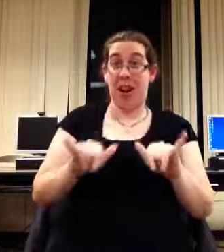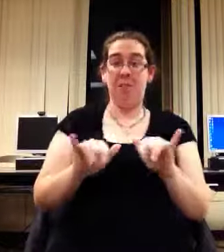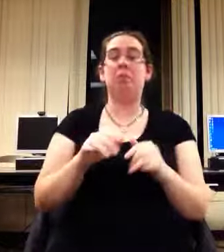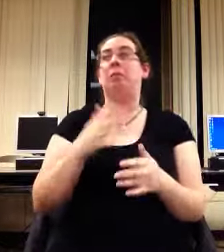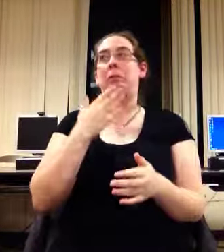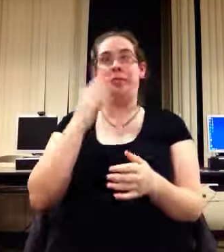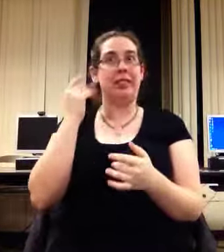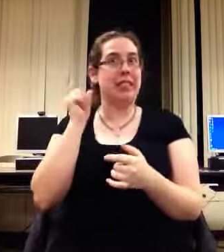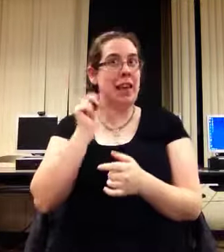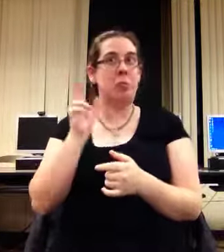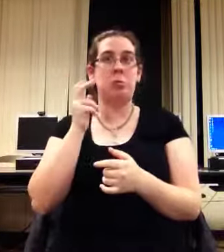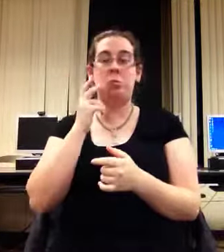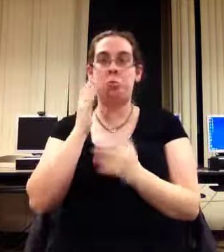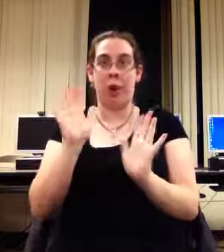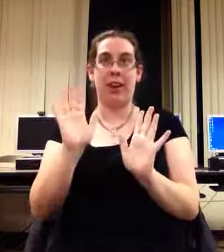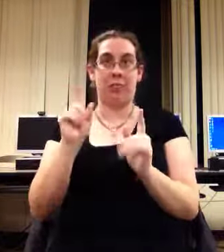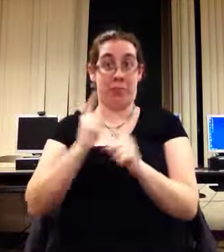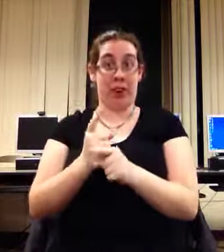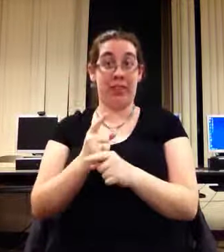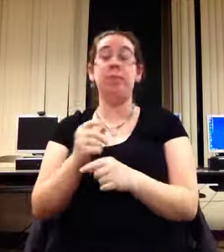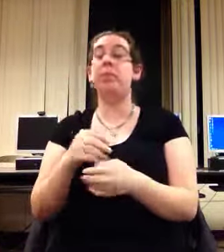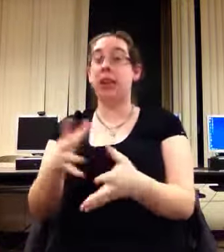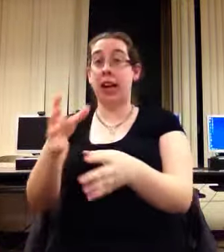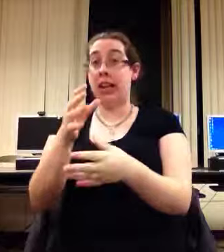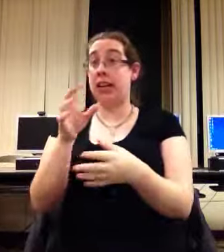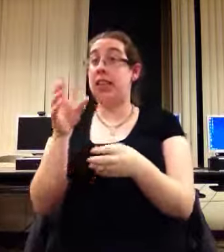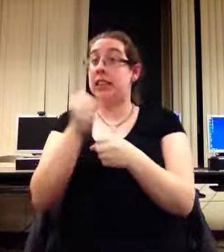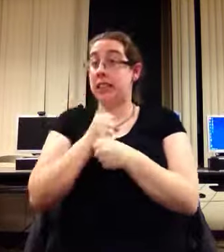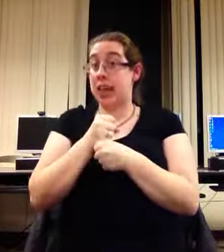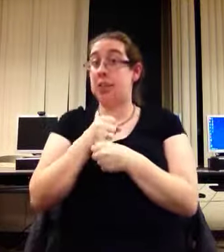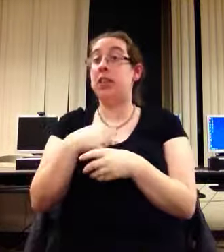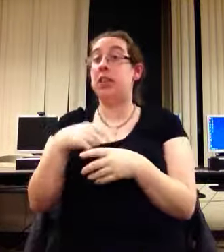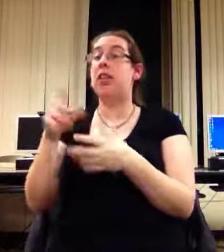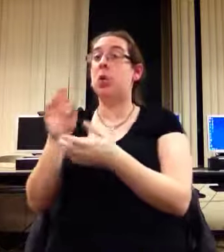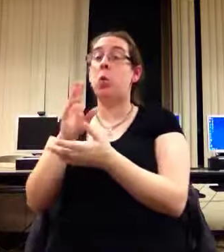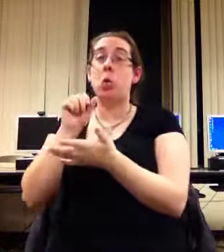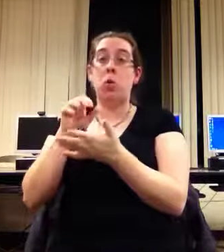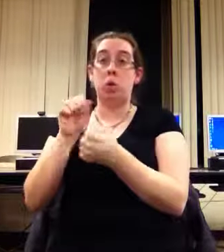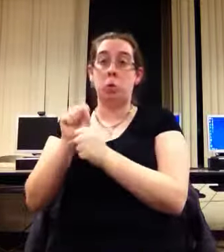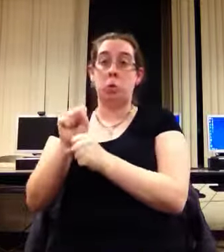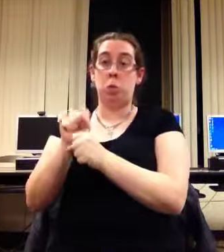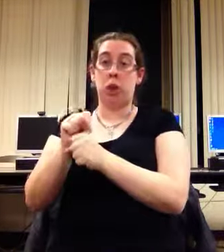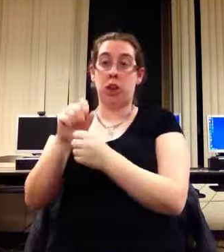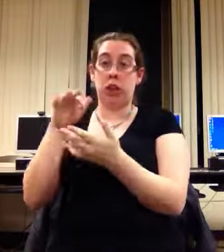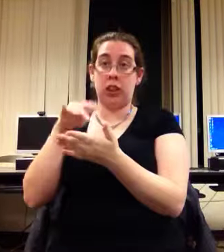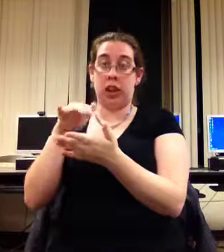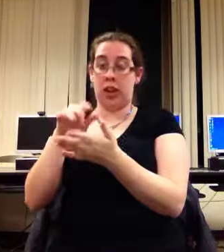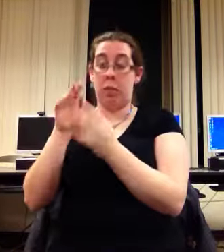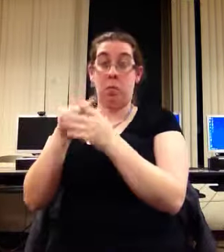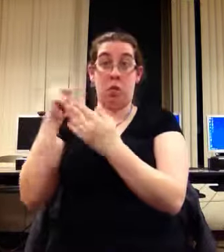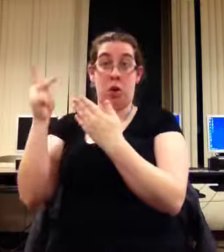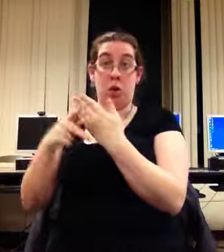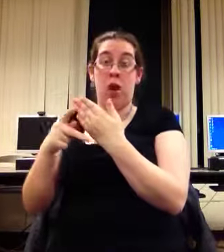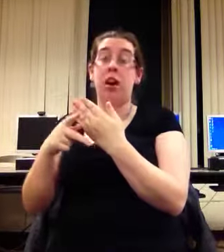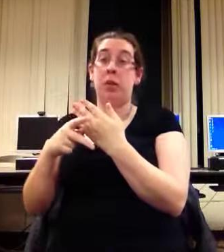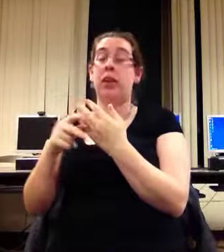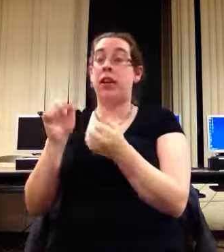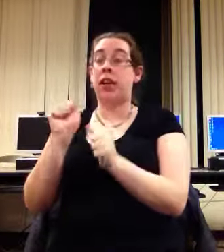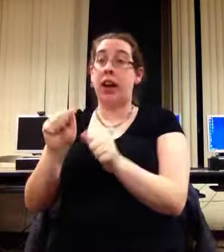accepted into the federal work-study program, or simply getting a work-study job, can help you earn money for tuition,